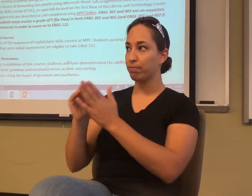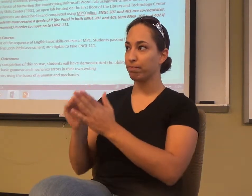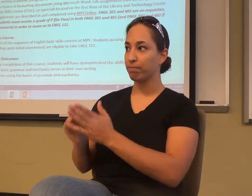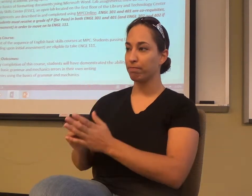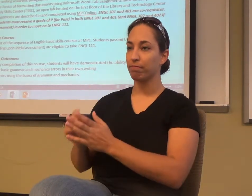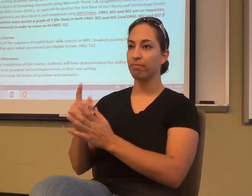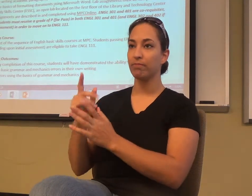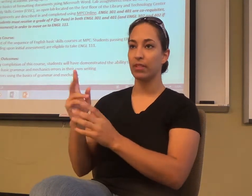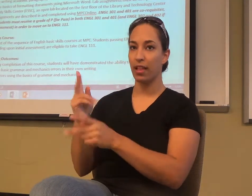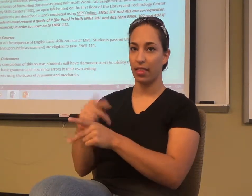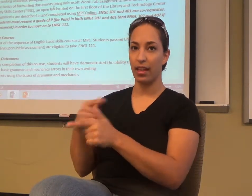number.